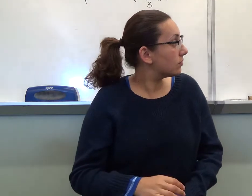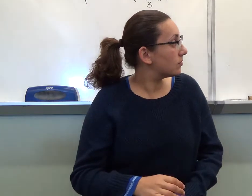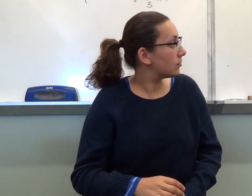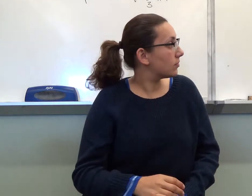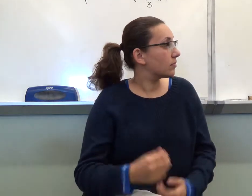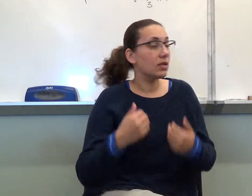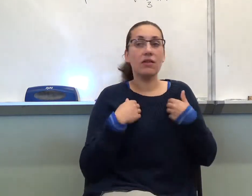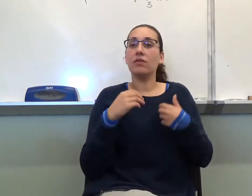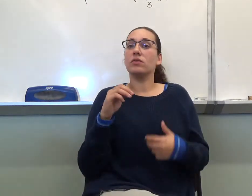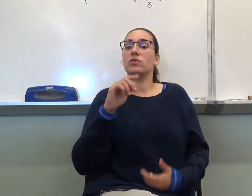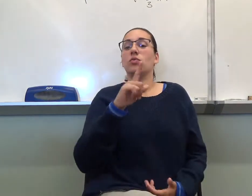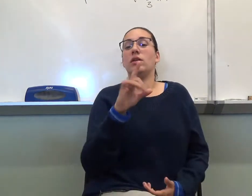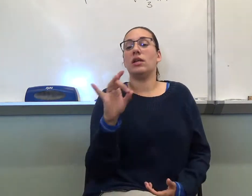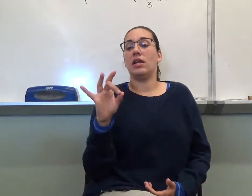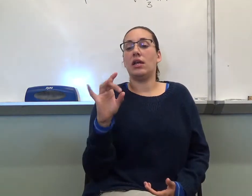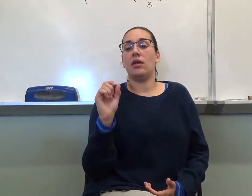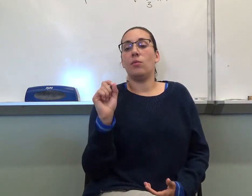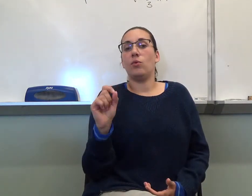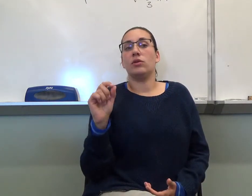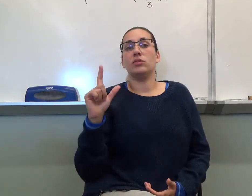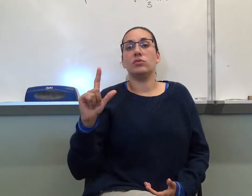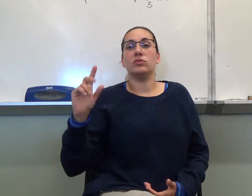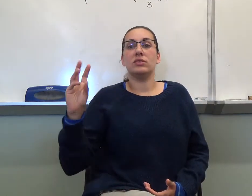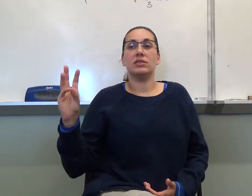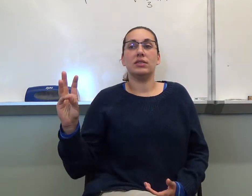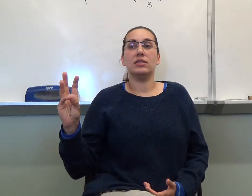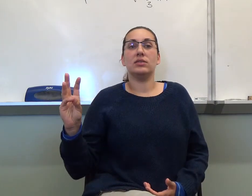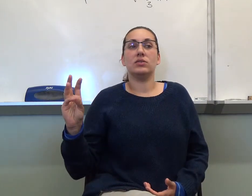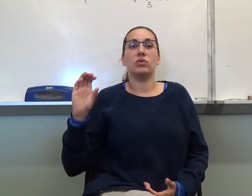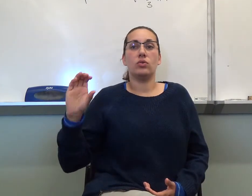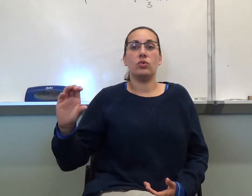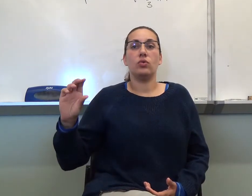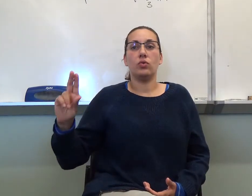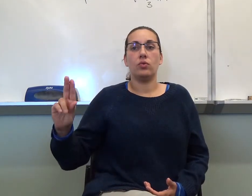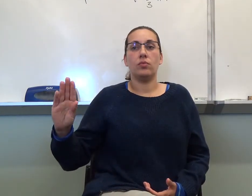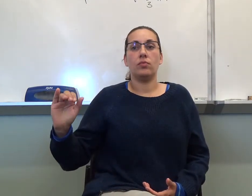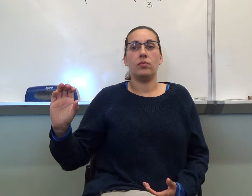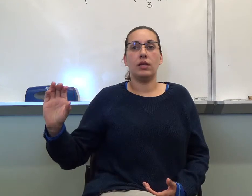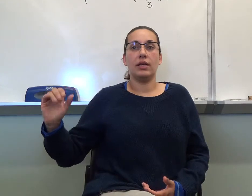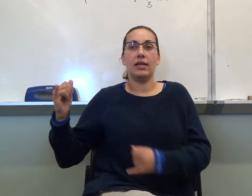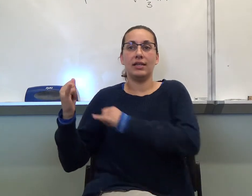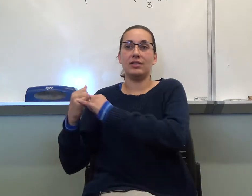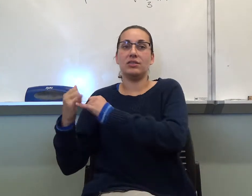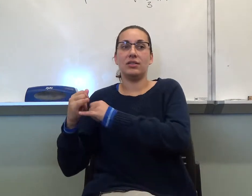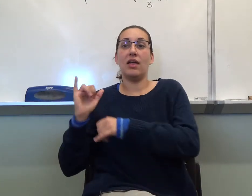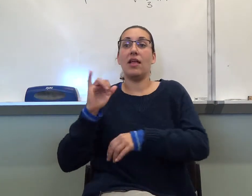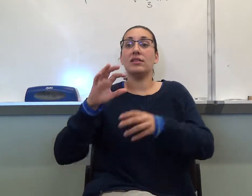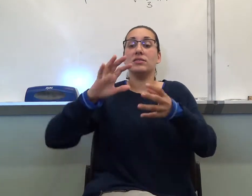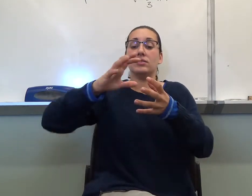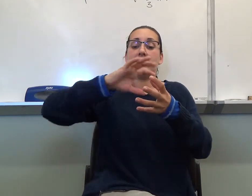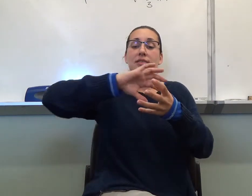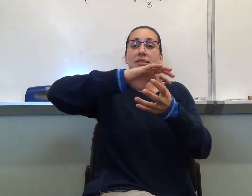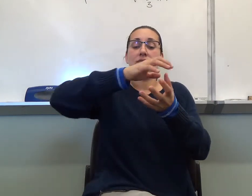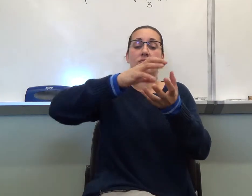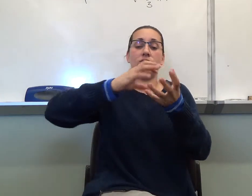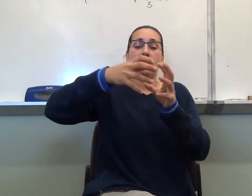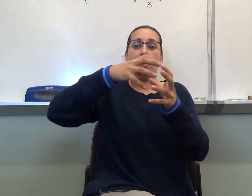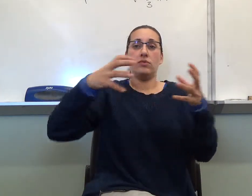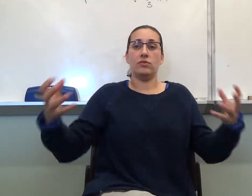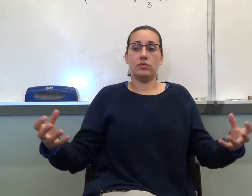28.26 cubic inches. Now that's just the cylindrical part here. Okay? Then you add the sphere on both sides.